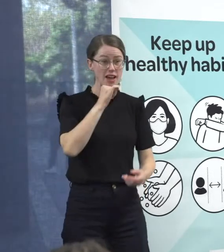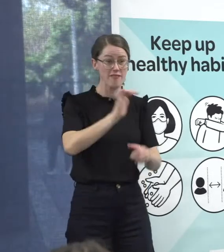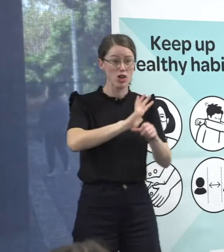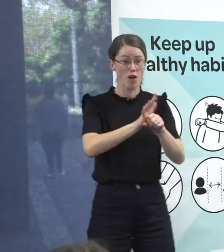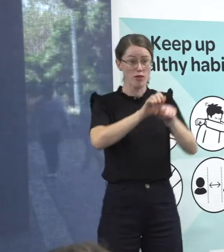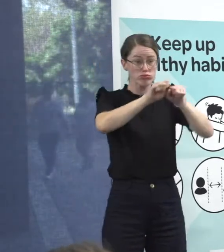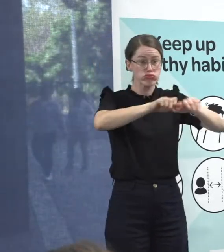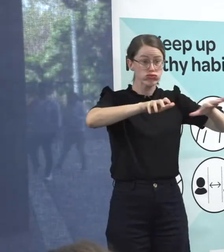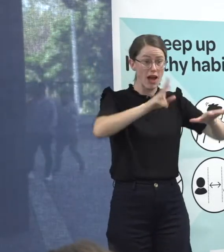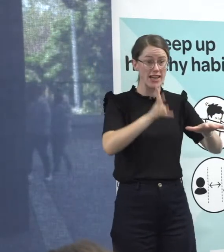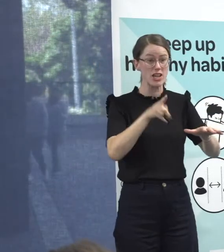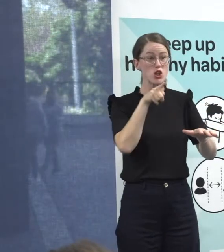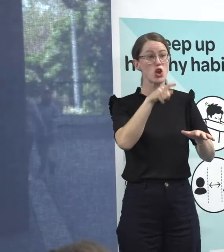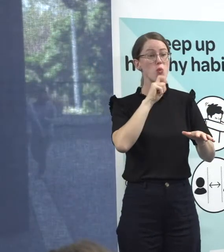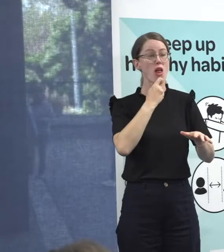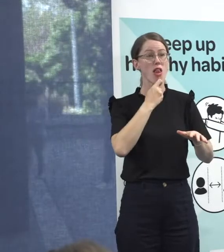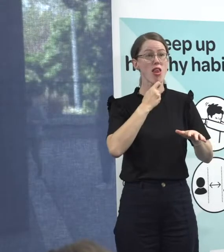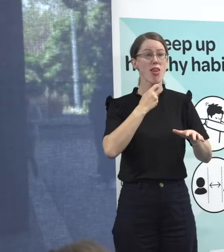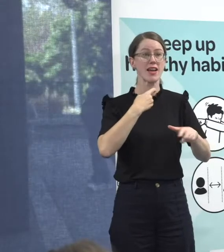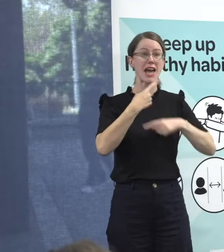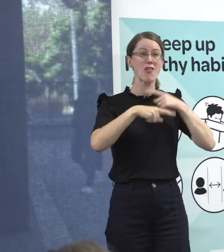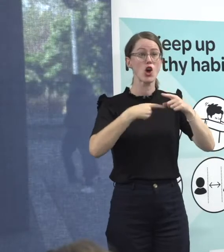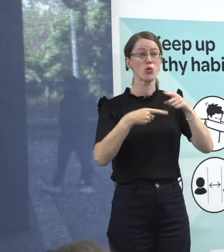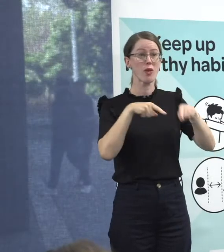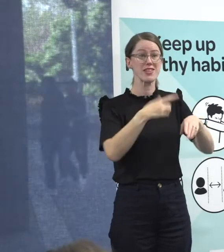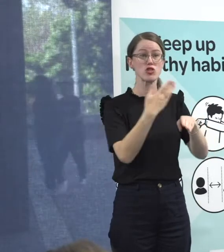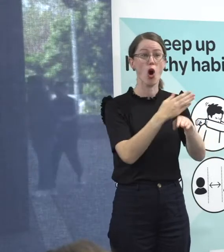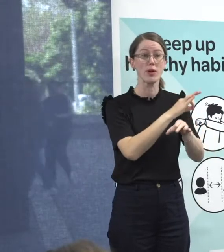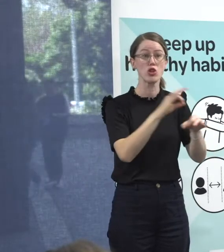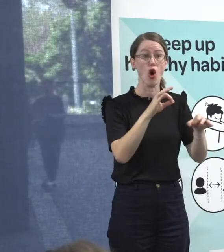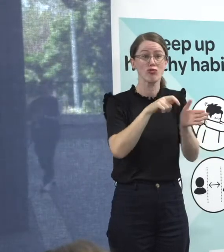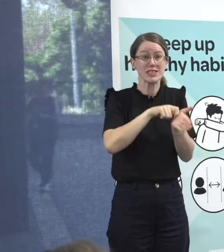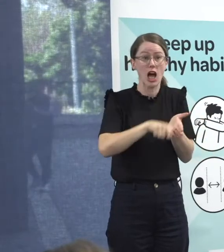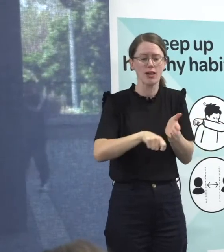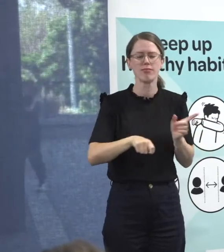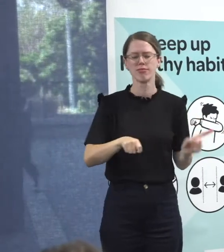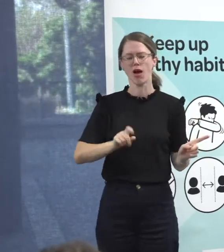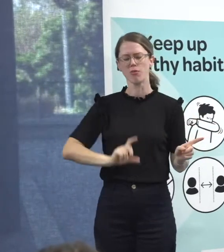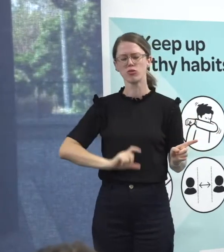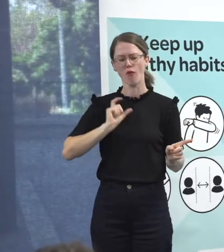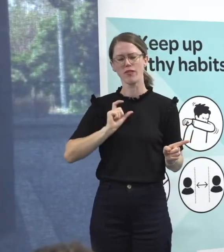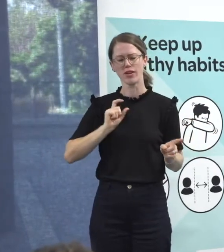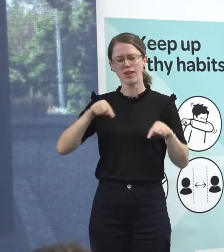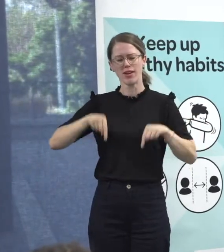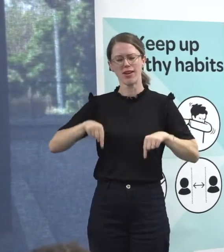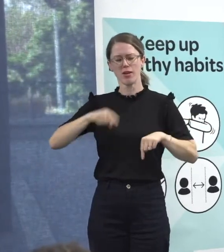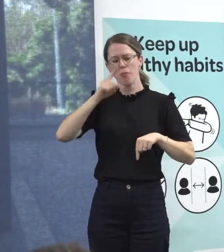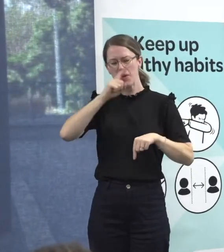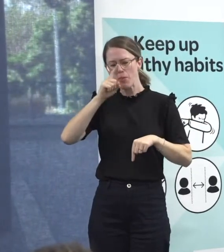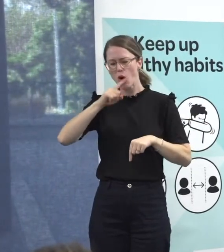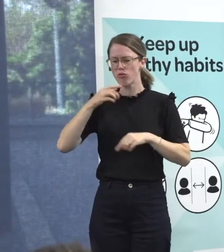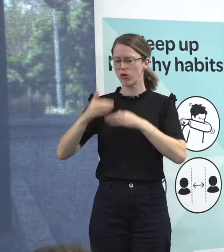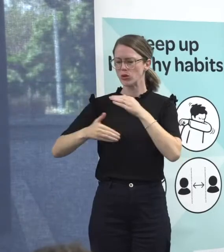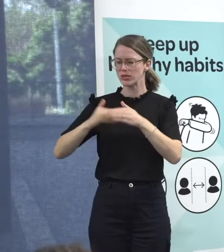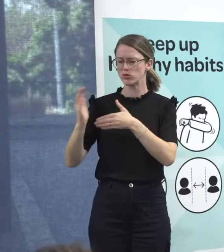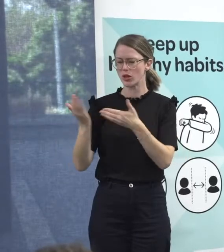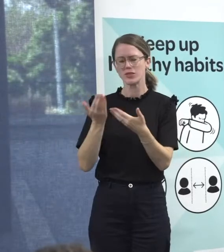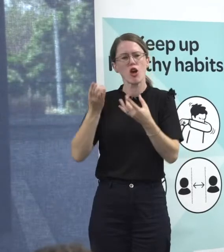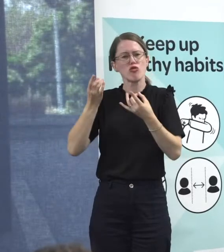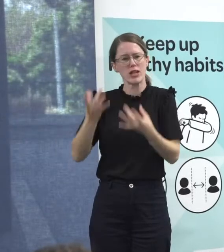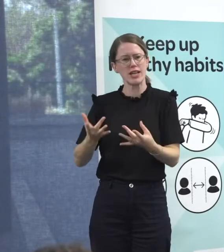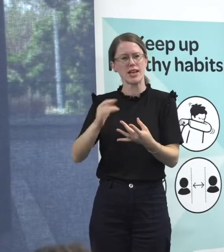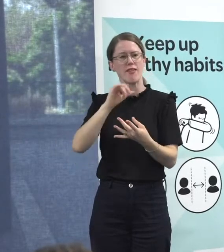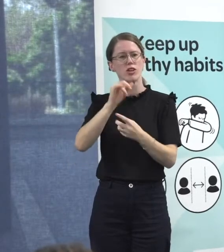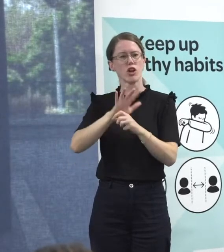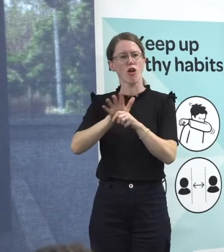I'm confident that we've got in the system, we've got the people, the processes, and all the services in place to deal with